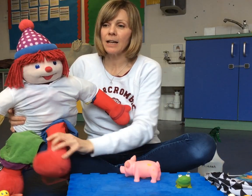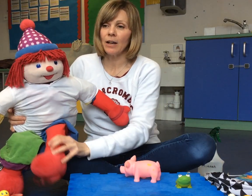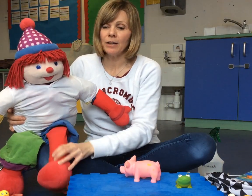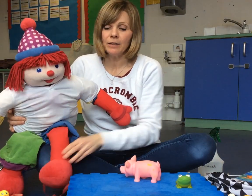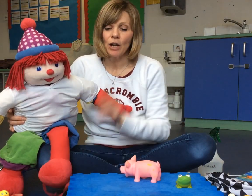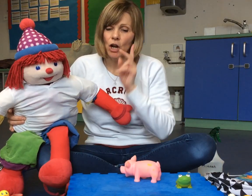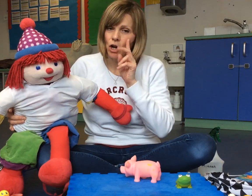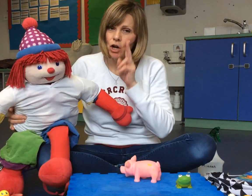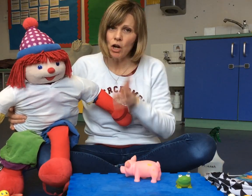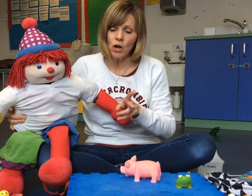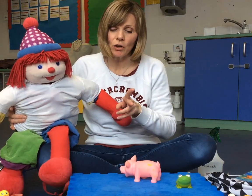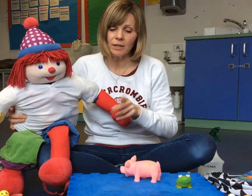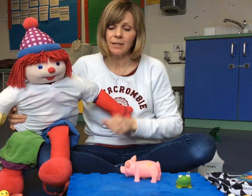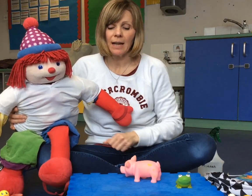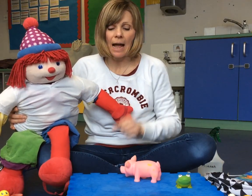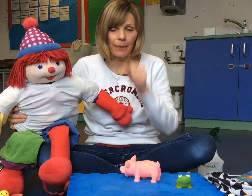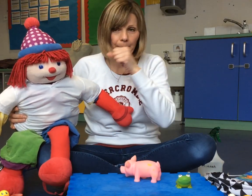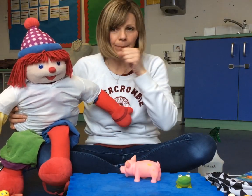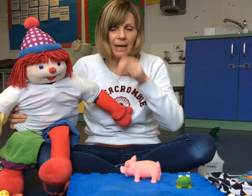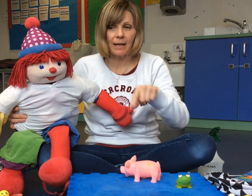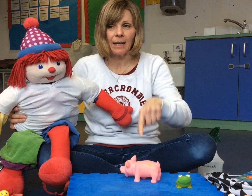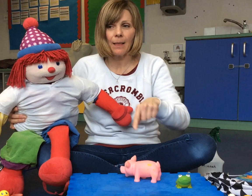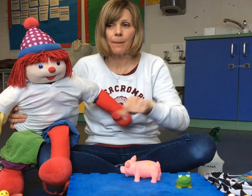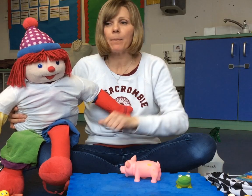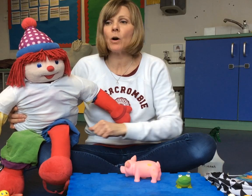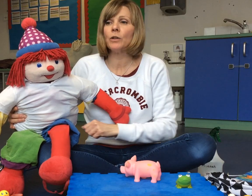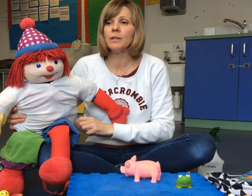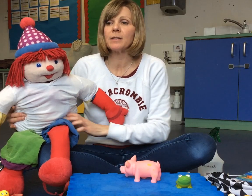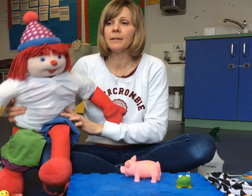Nelligan looked at the pig in the pond